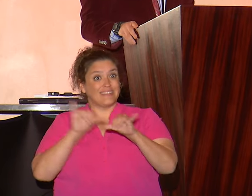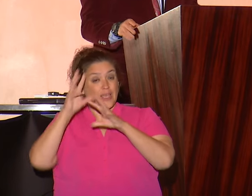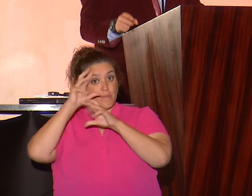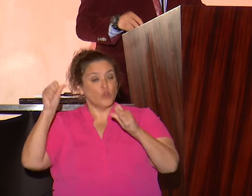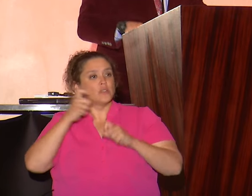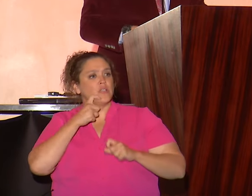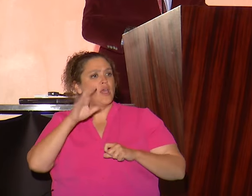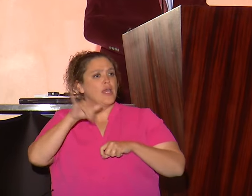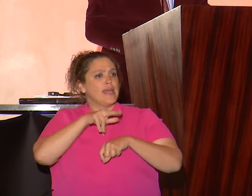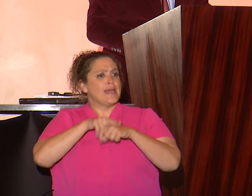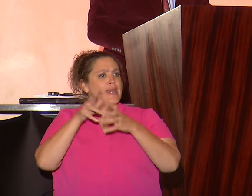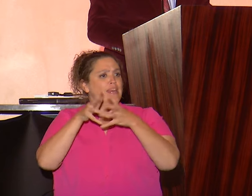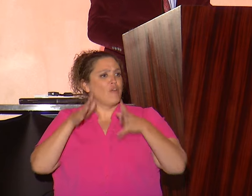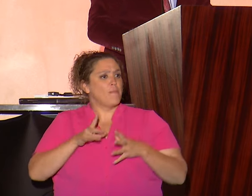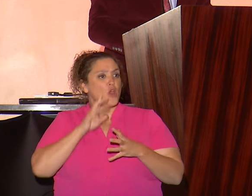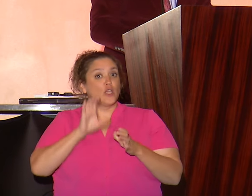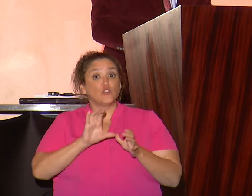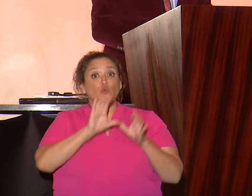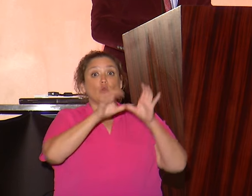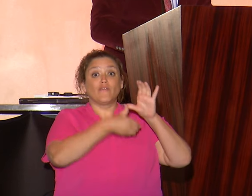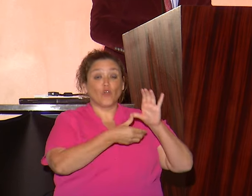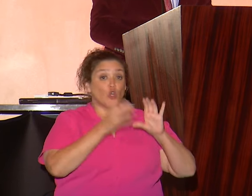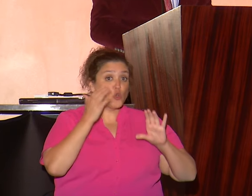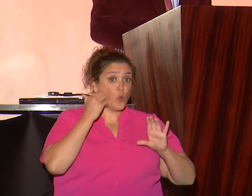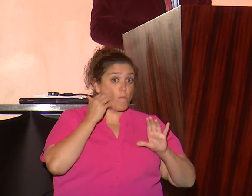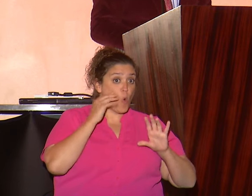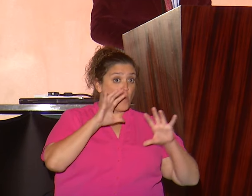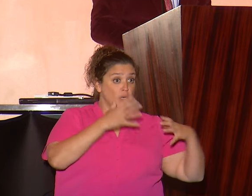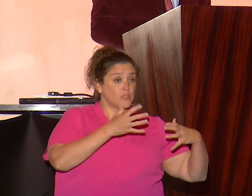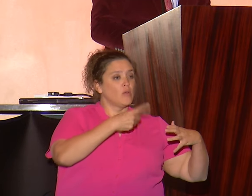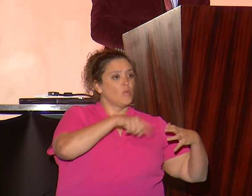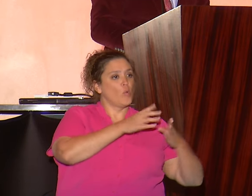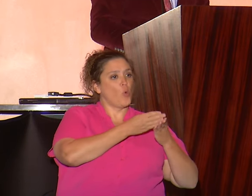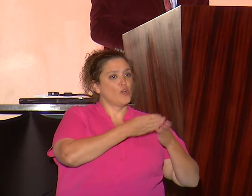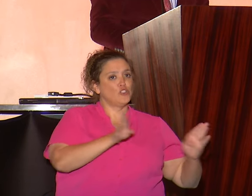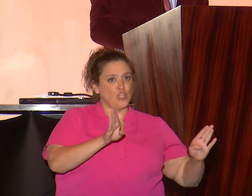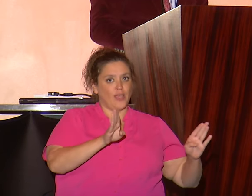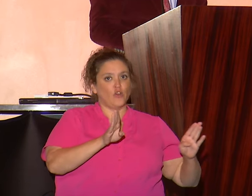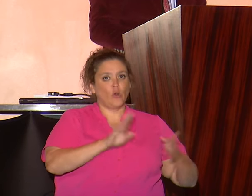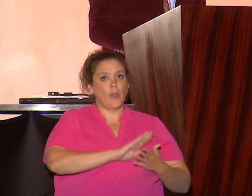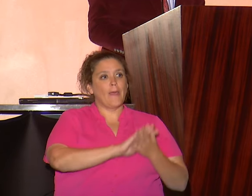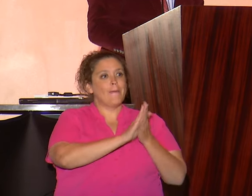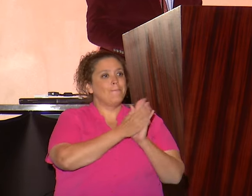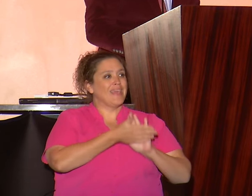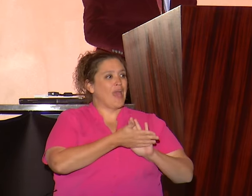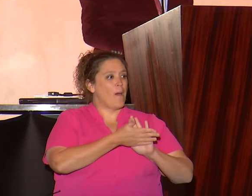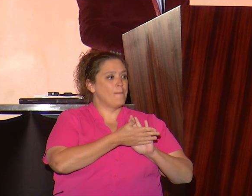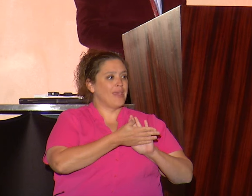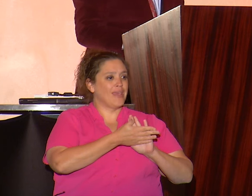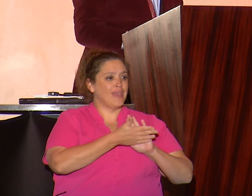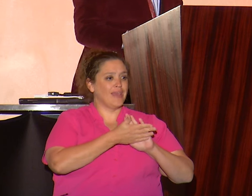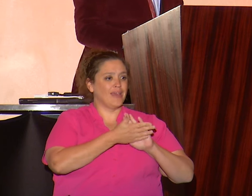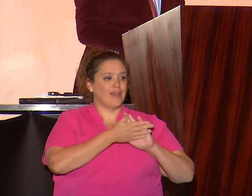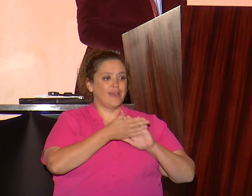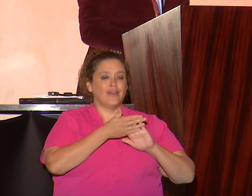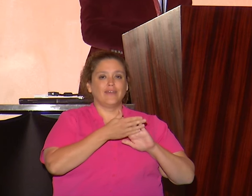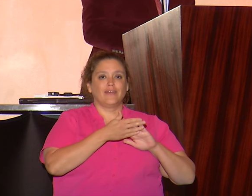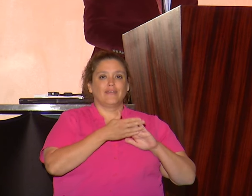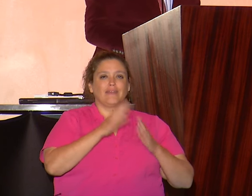Americans who converted to Mormonism were generally becoming lighter skinned.